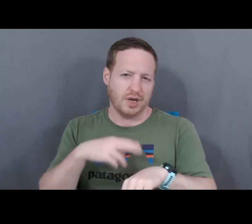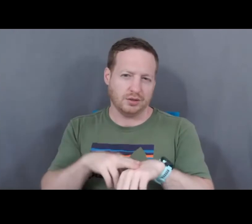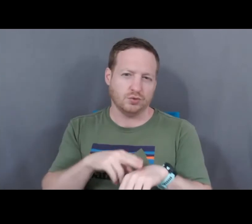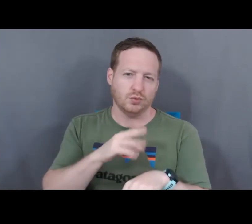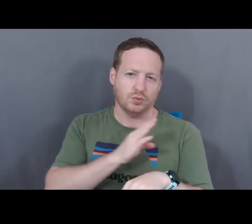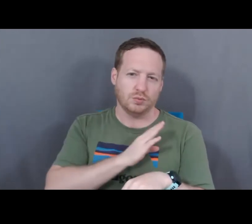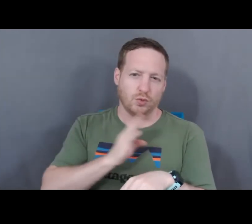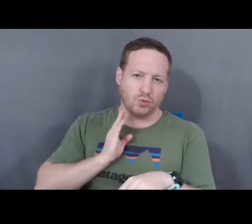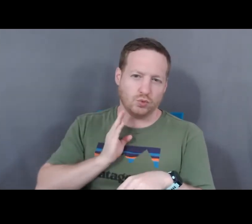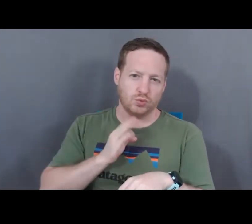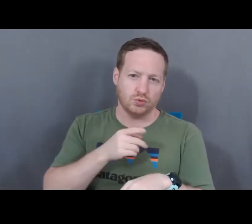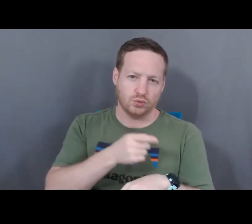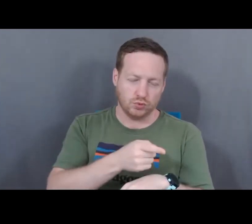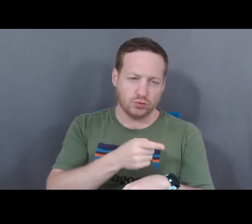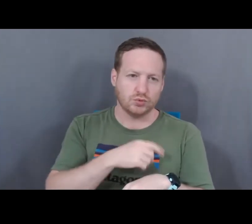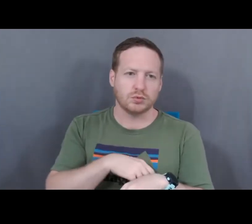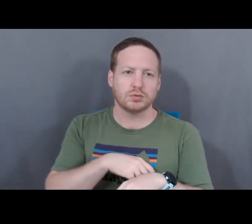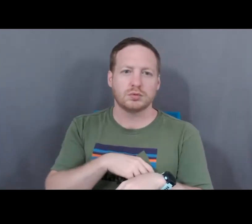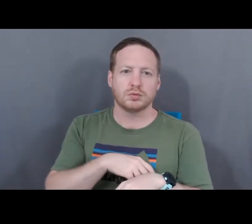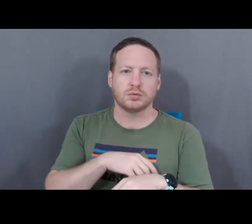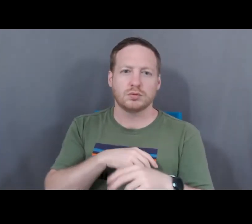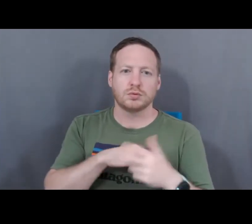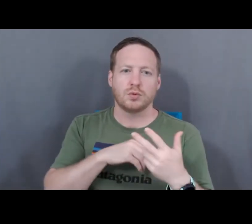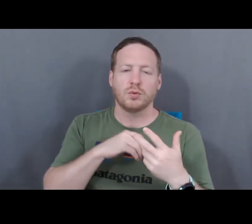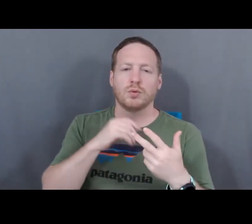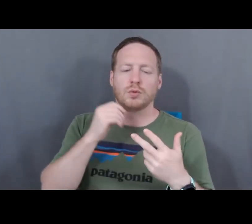So they actually removed themselves from the RID board after having won election.